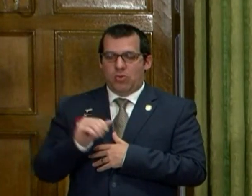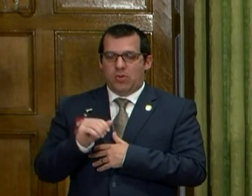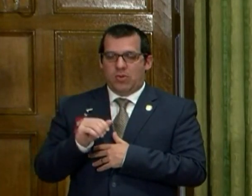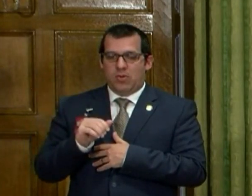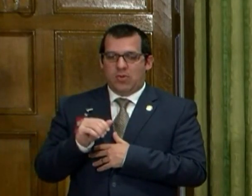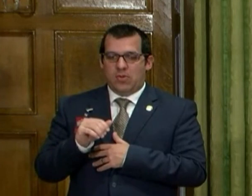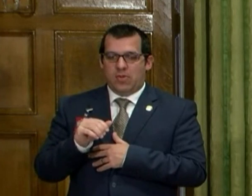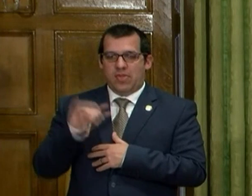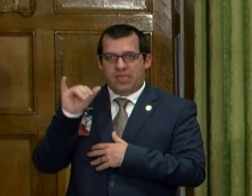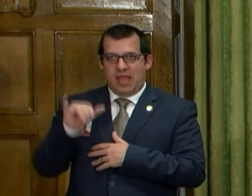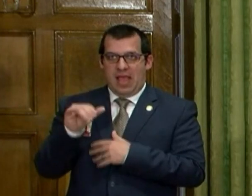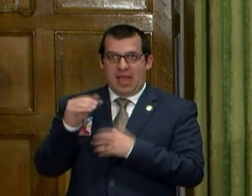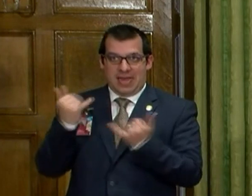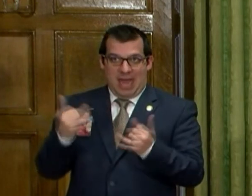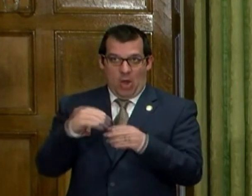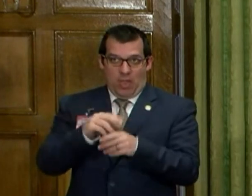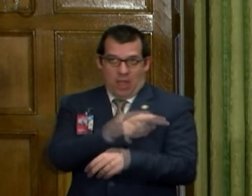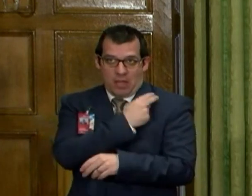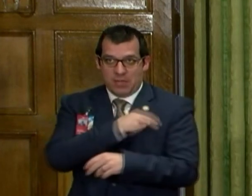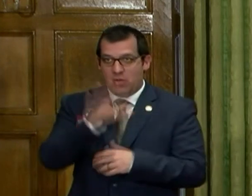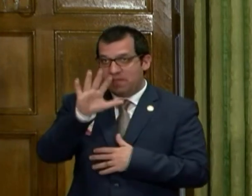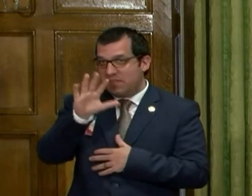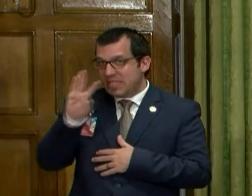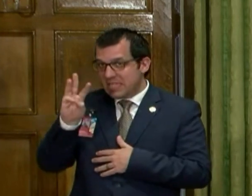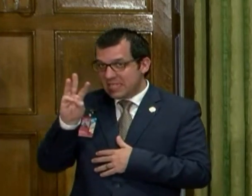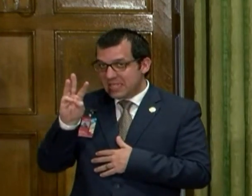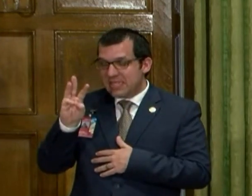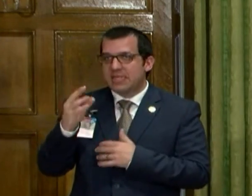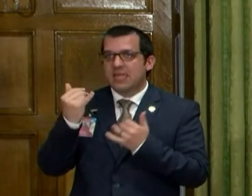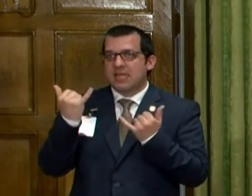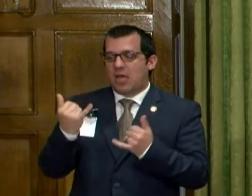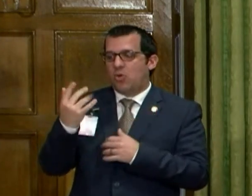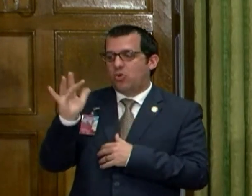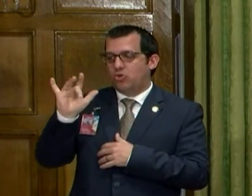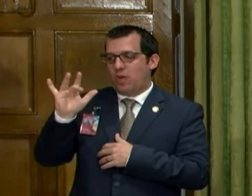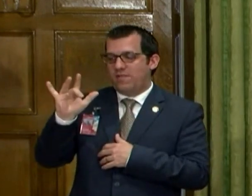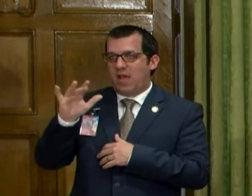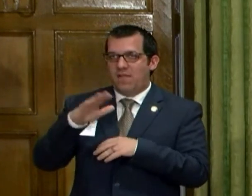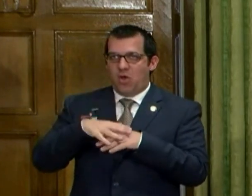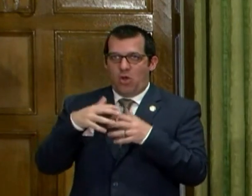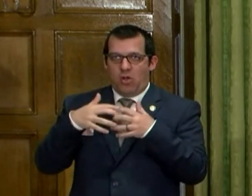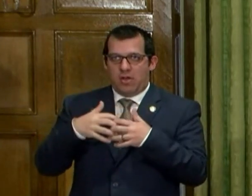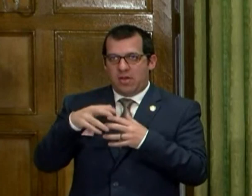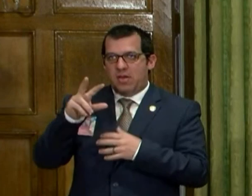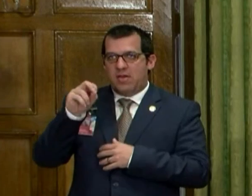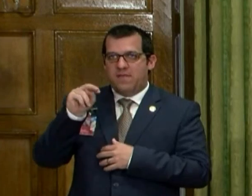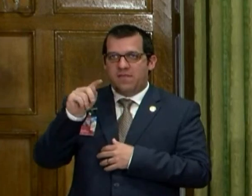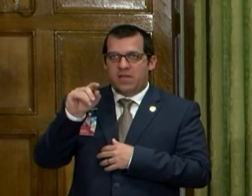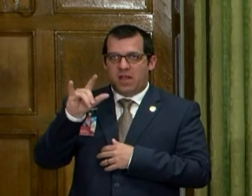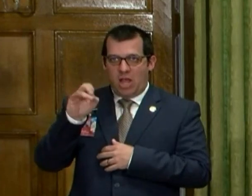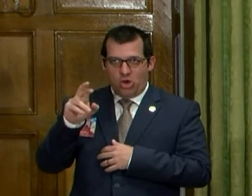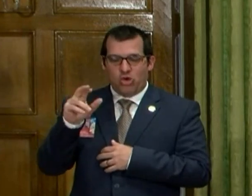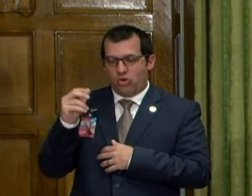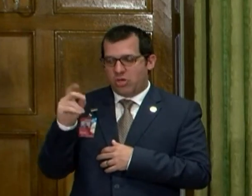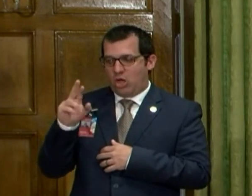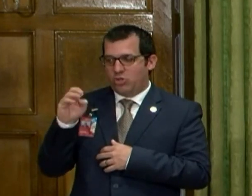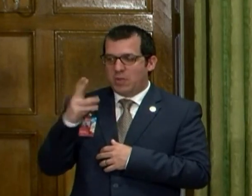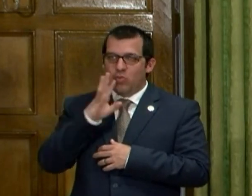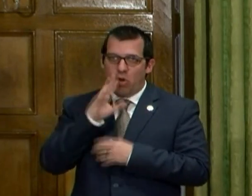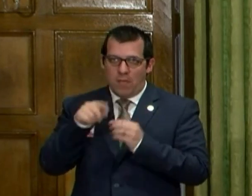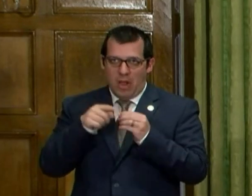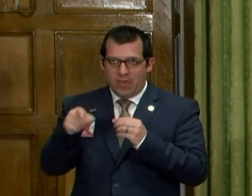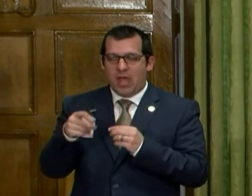It leaves 56 hospitalized and 25 on ventilators that Dr. Smith will talk about. There's been